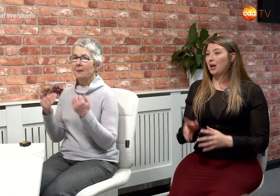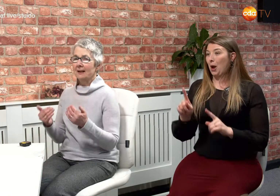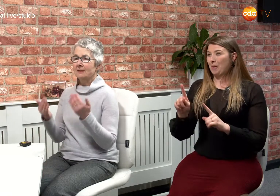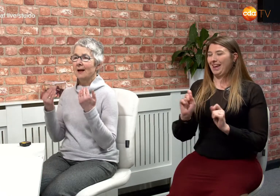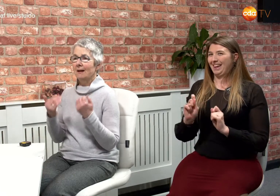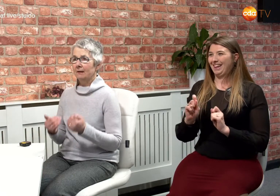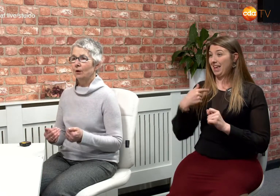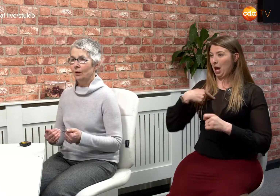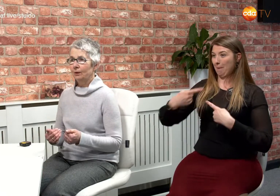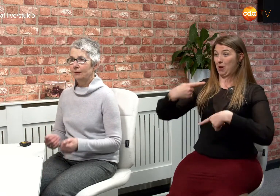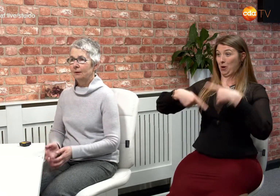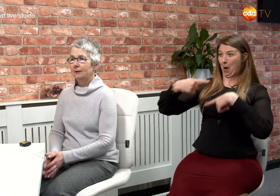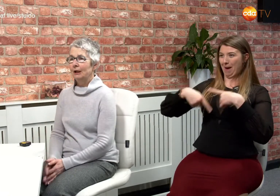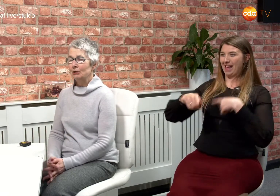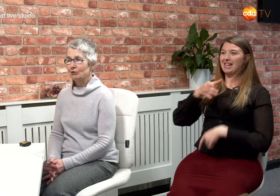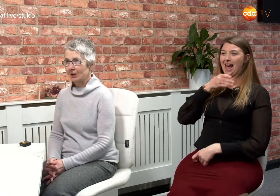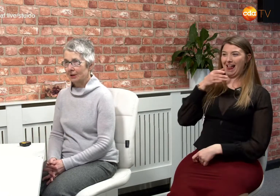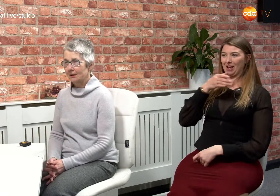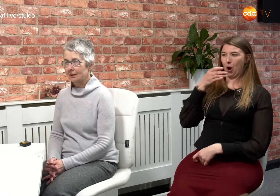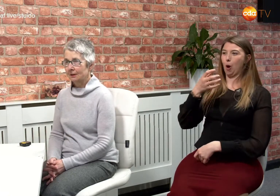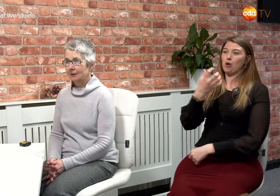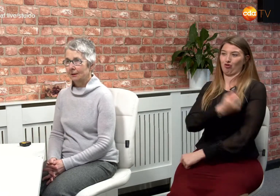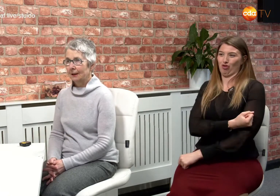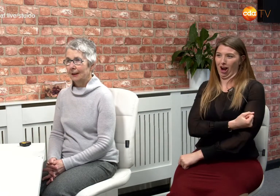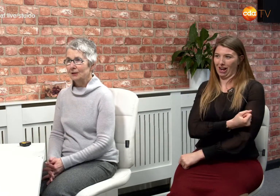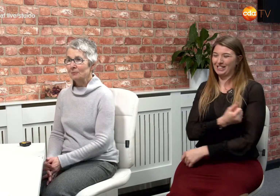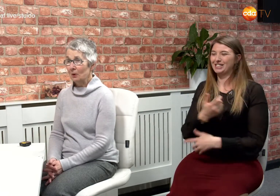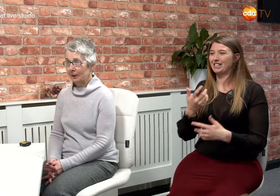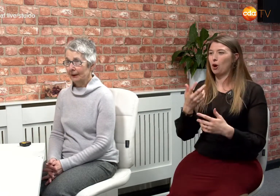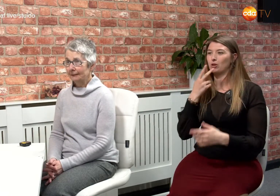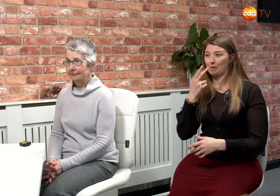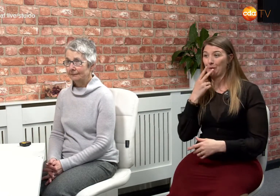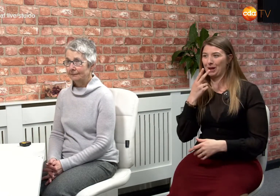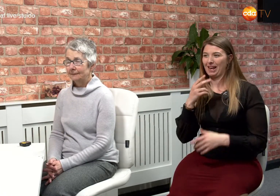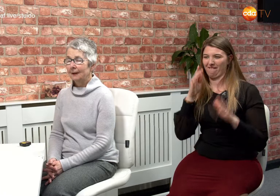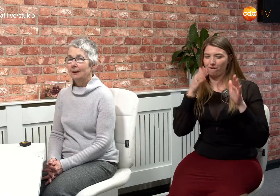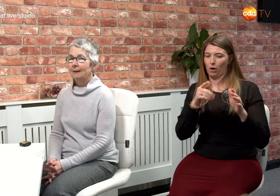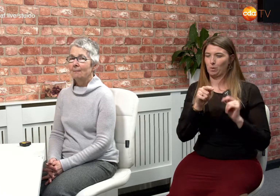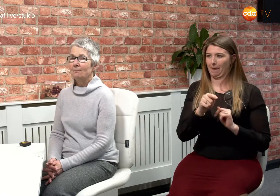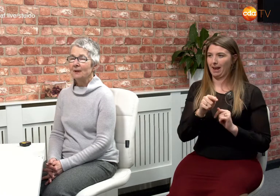let's go back to alcohol and drugs and smoking.